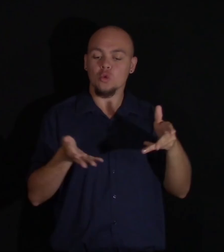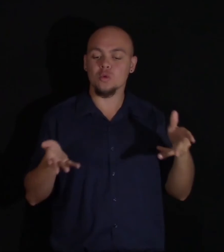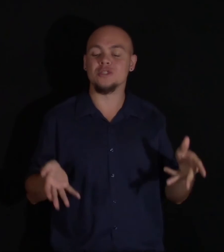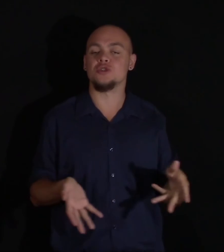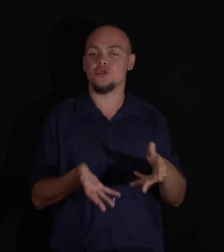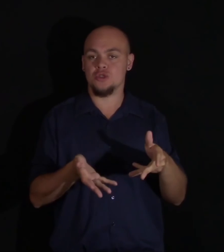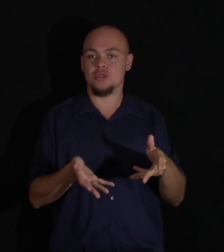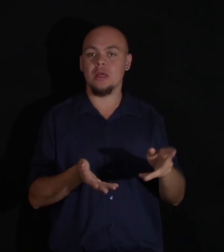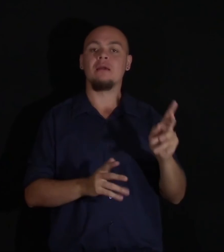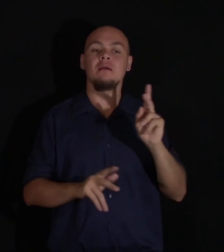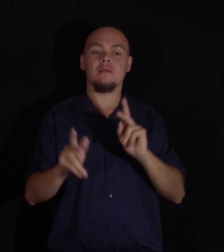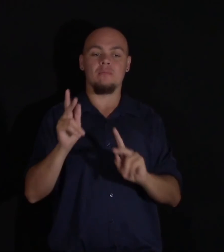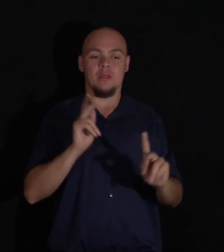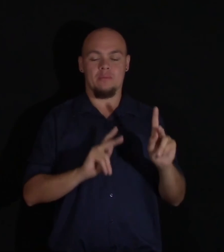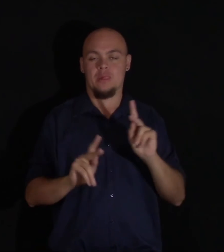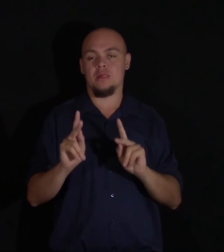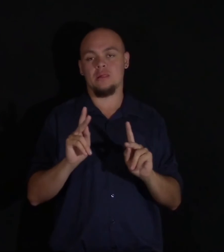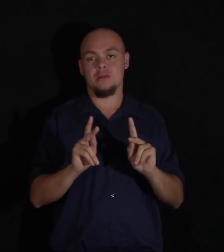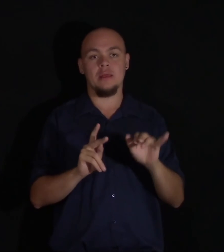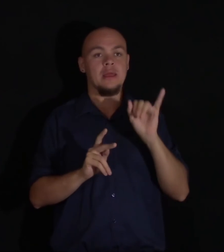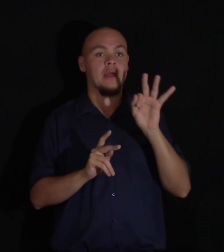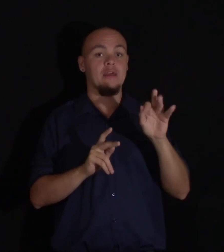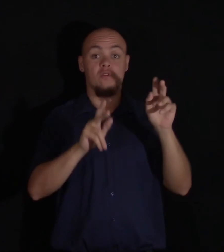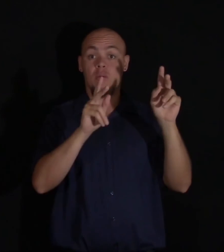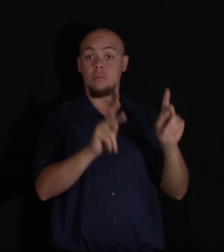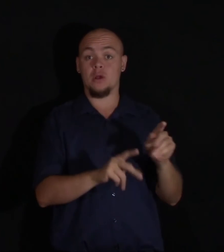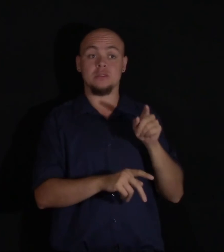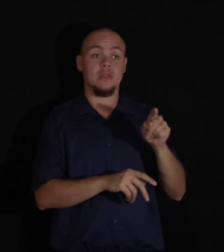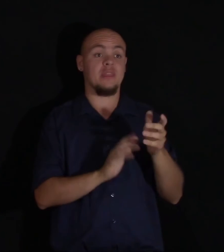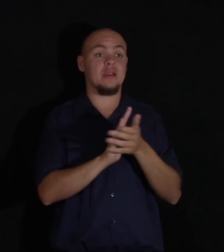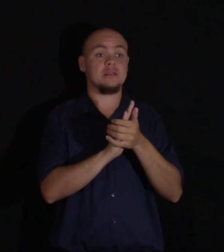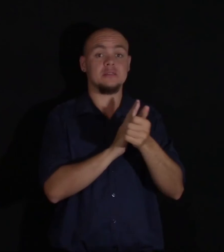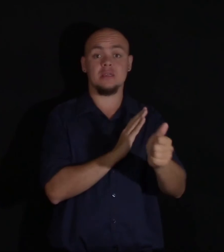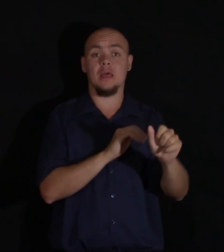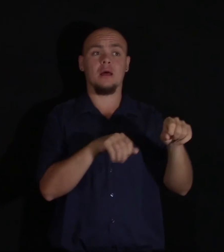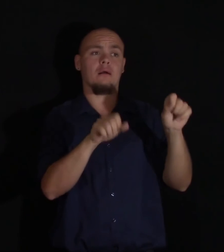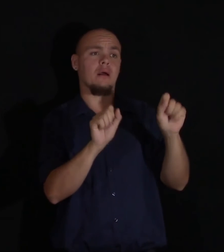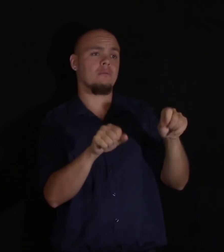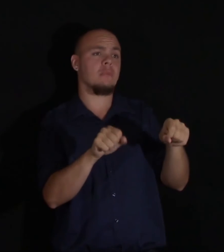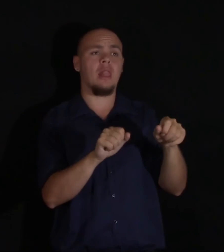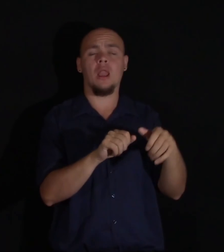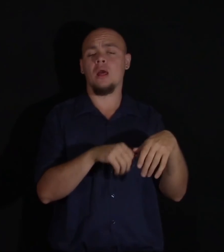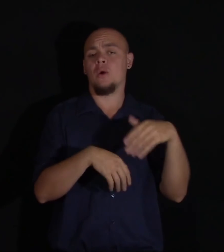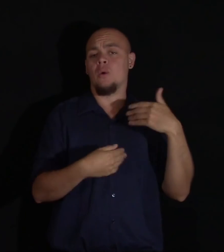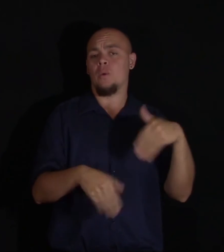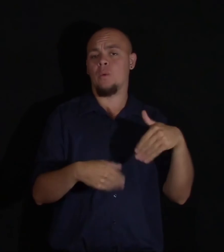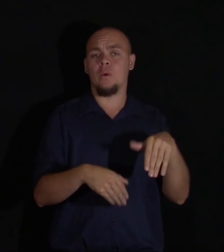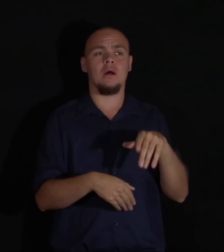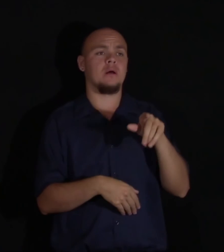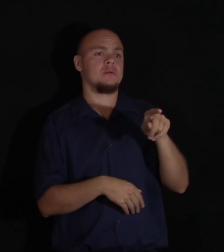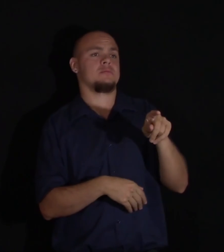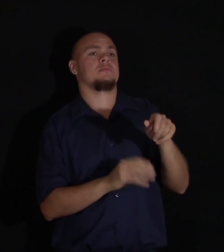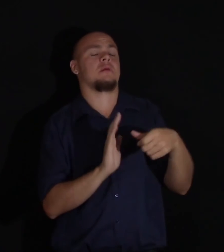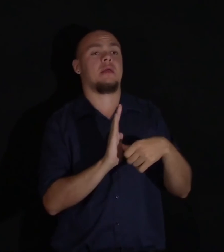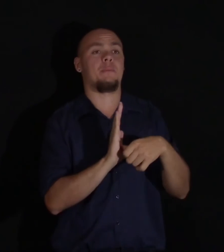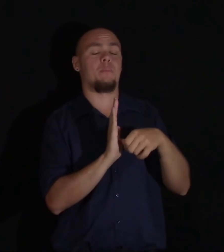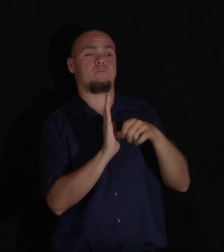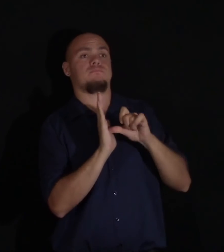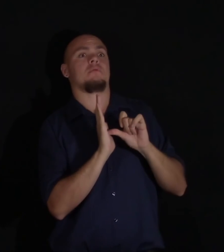Encourage others. If you see somebody with skills and abilities and capabilities that just impress